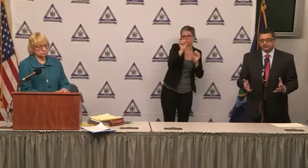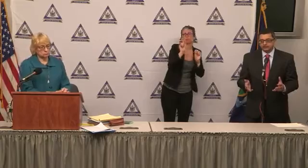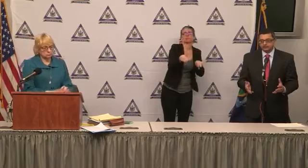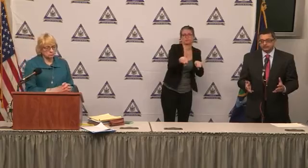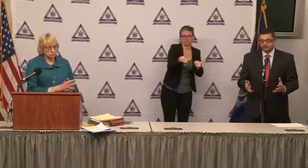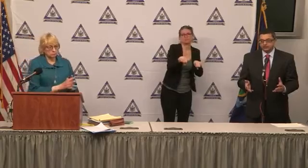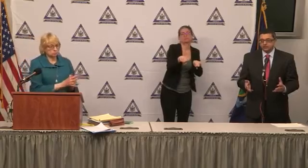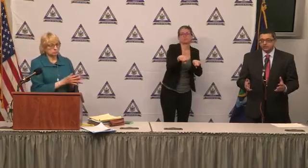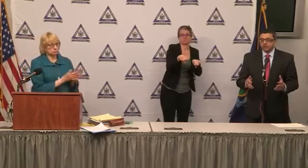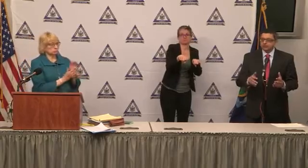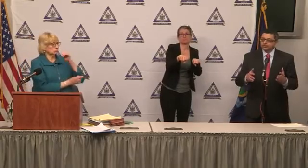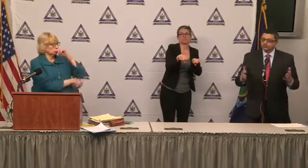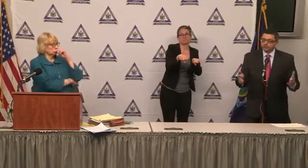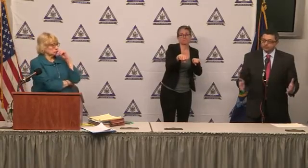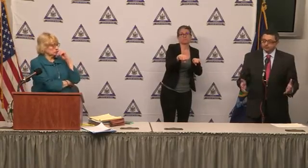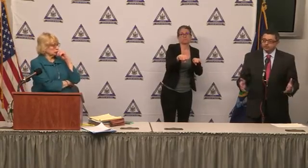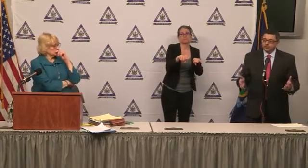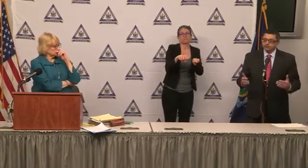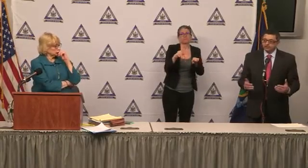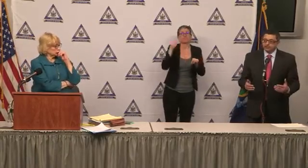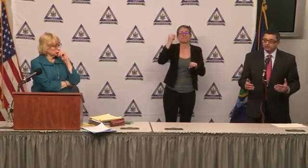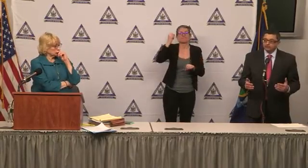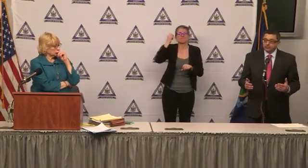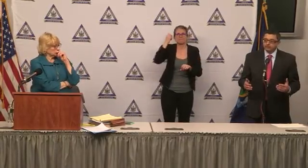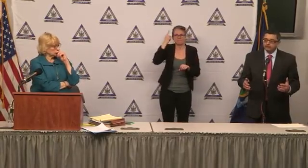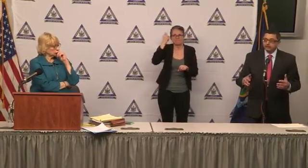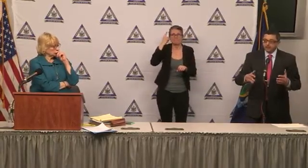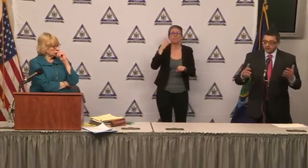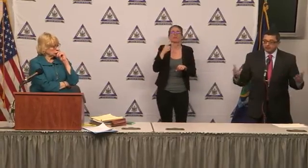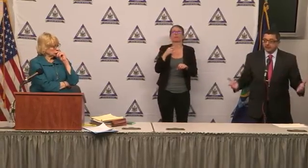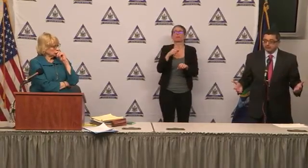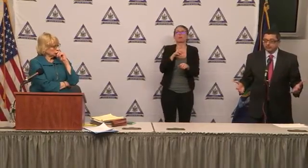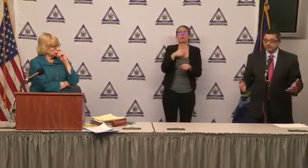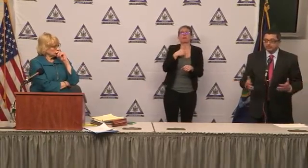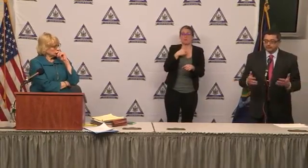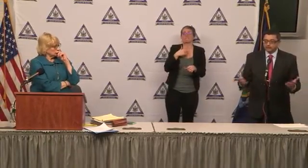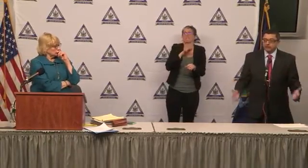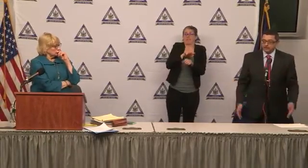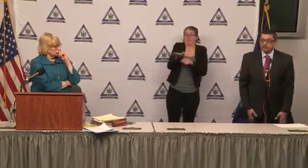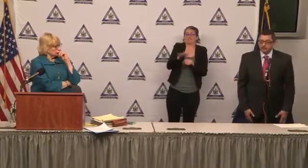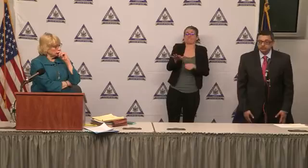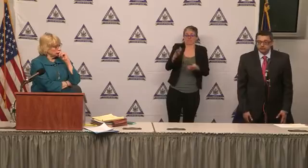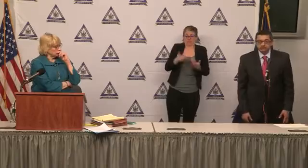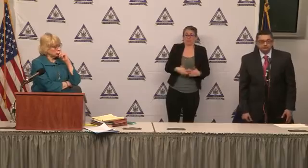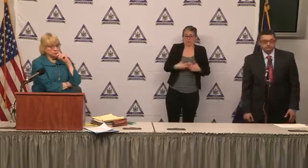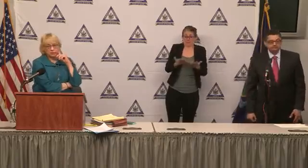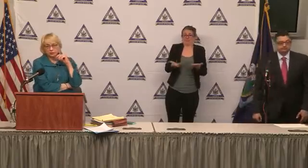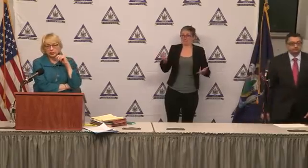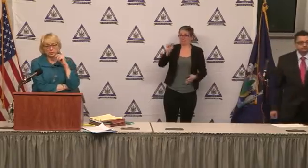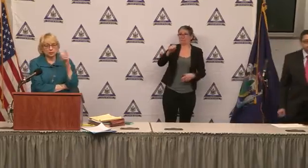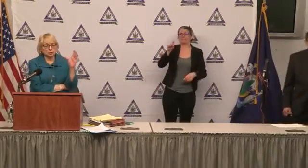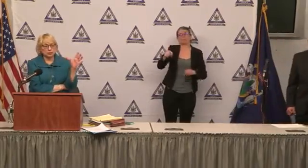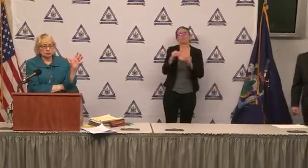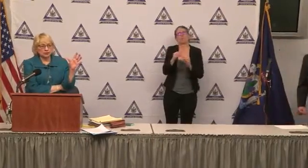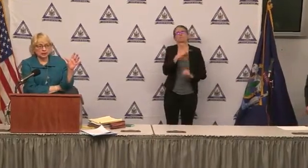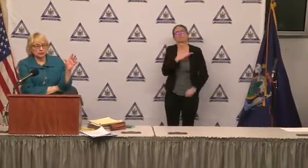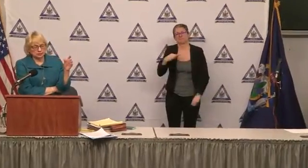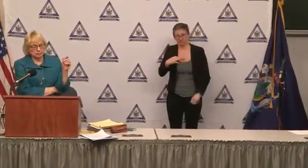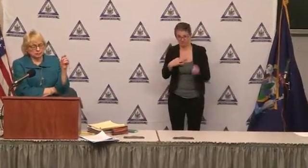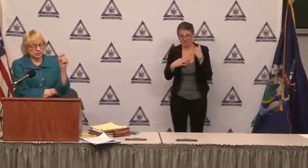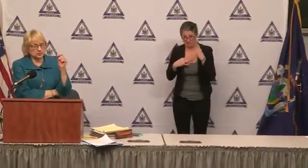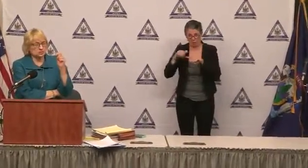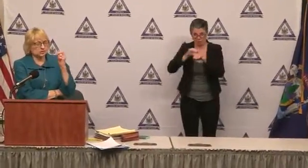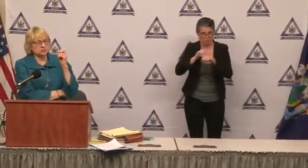not sufficient. We also need personnel as well as space, and our planning process is accommodating all of those. I will also add